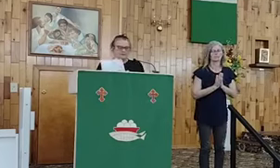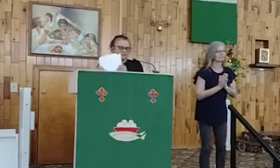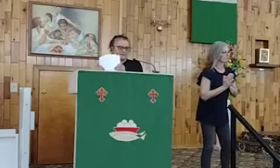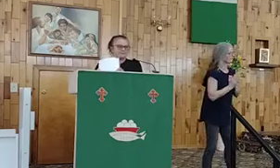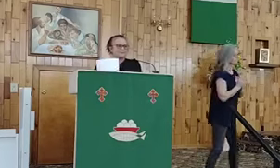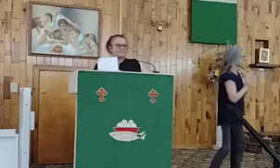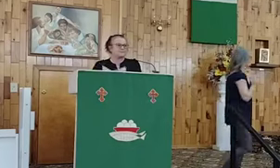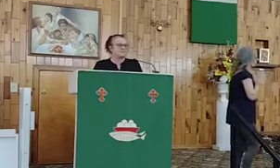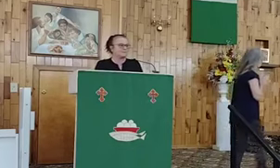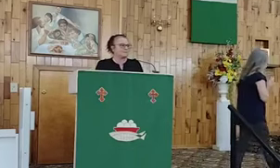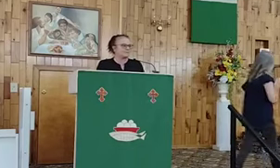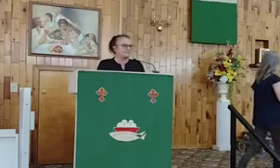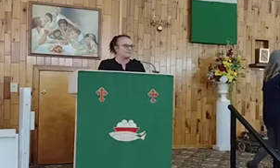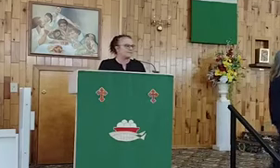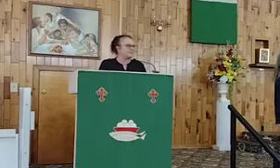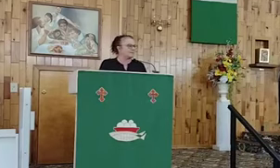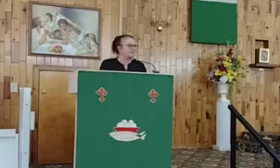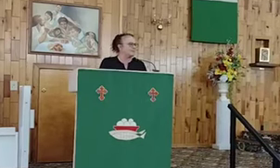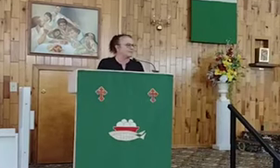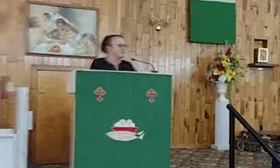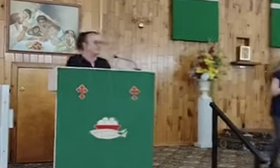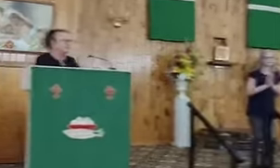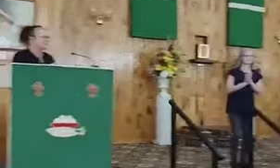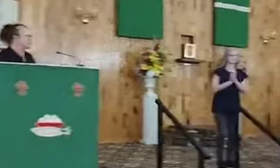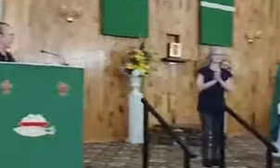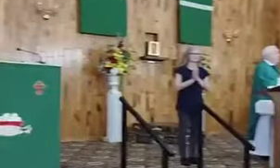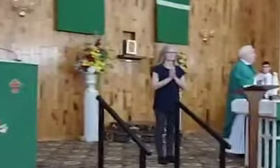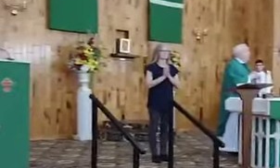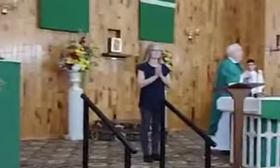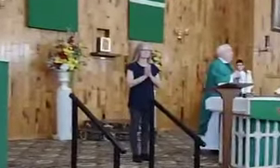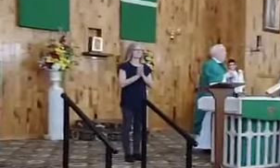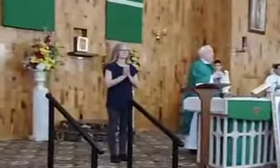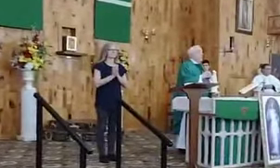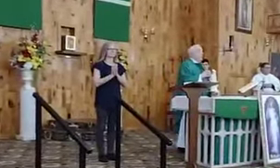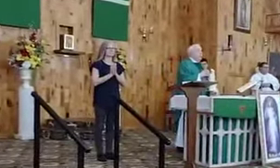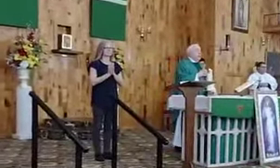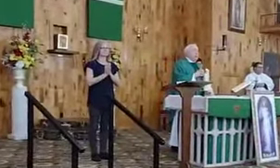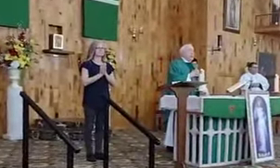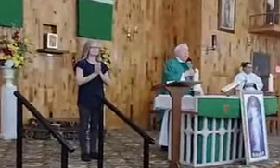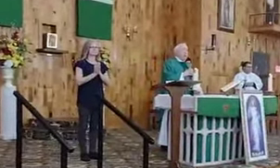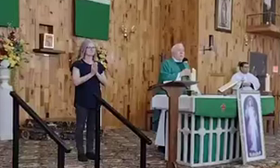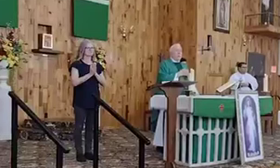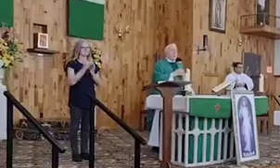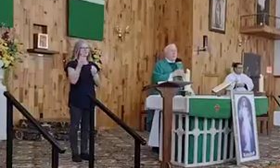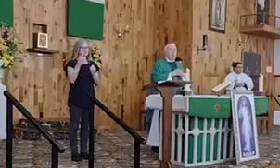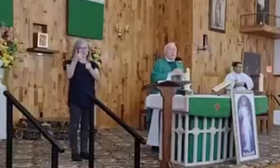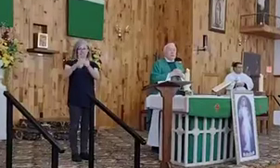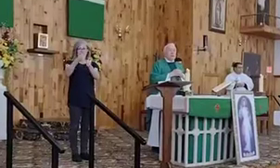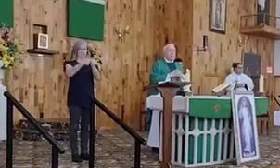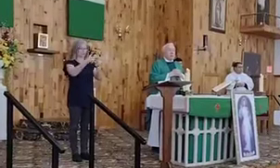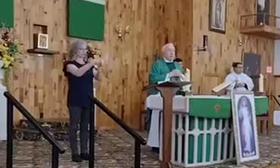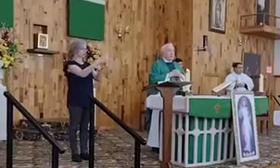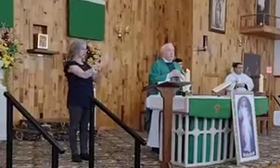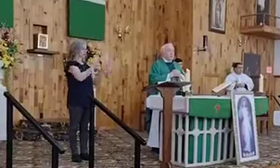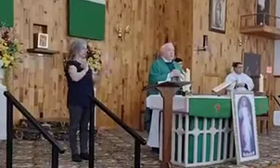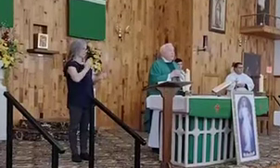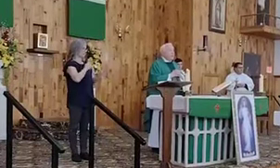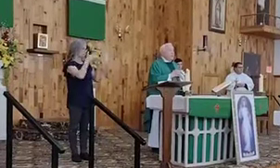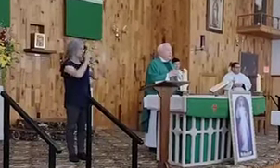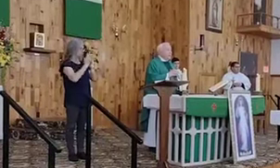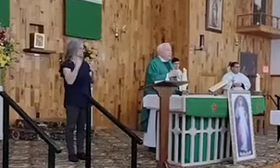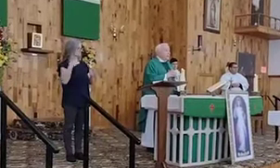prayers. And for each of our particular intentions that